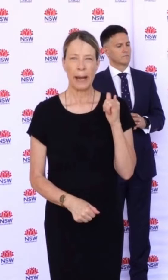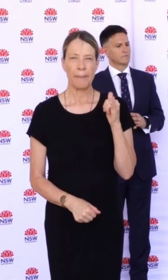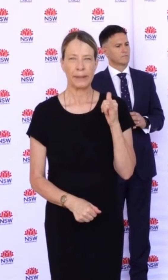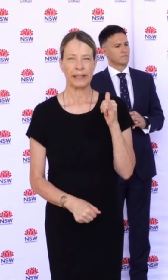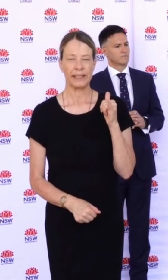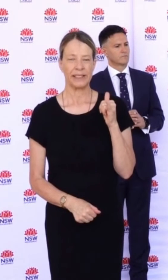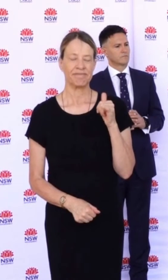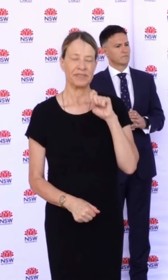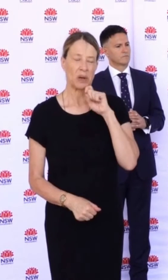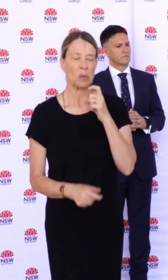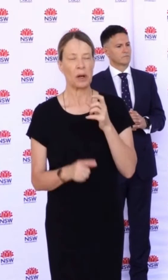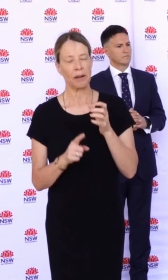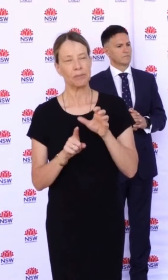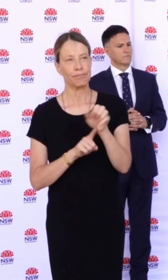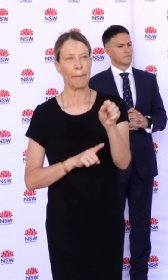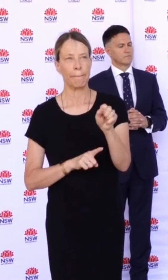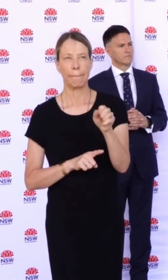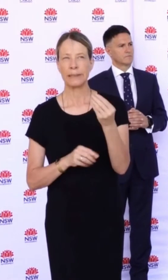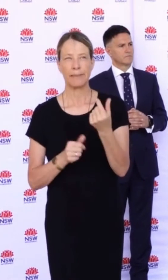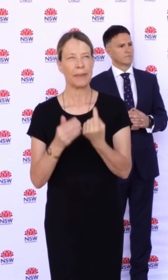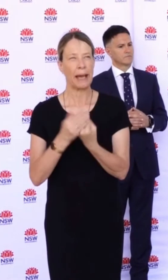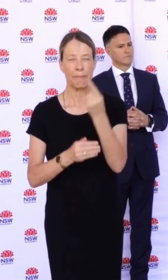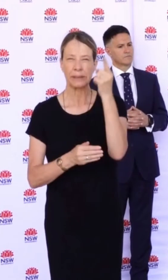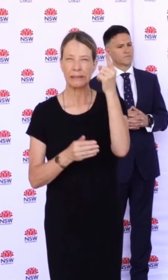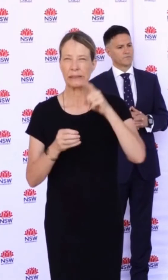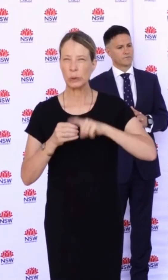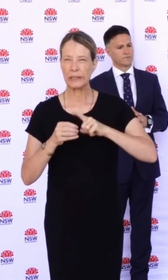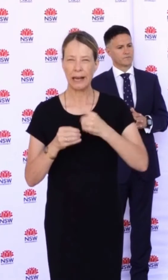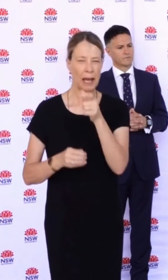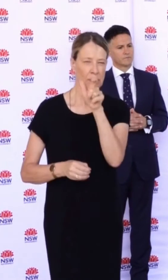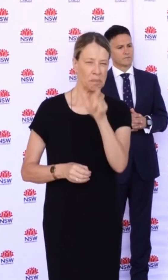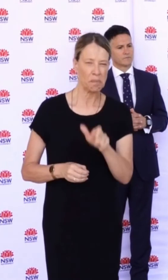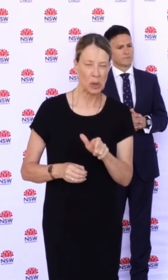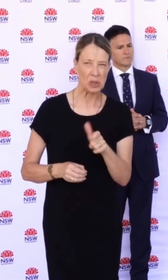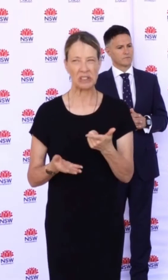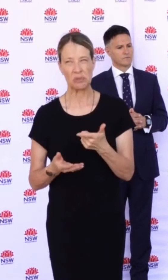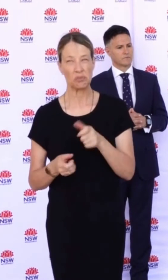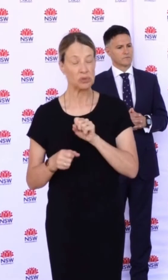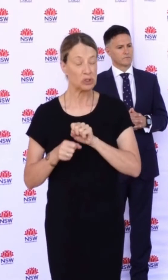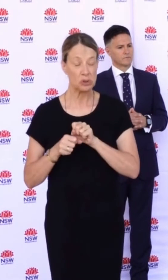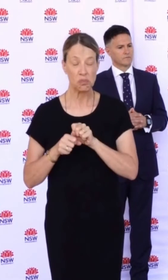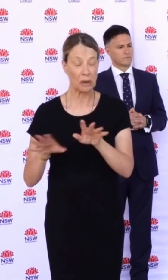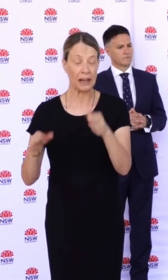actually working their way through a review of what has actually happened at the Grand Chancellor.